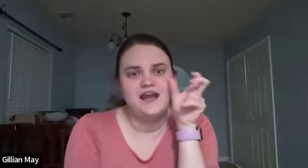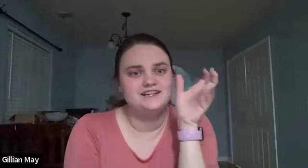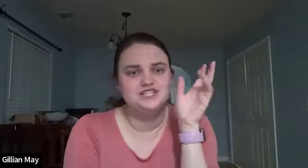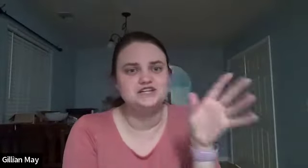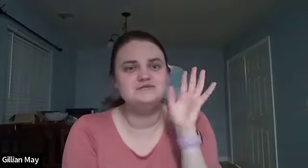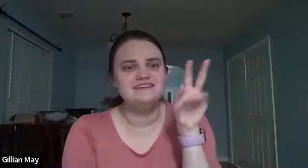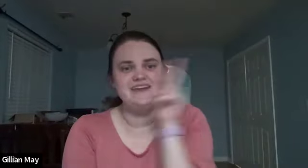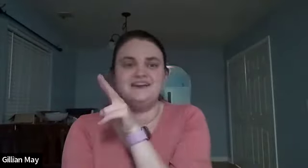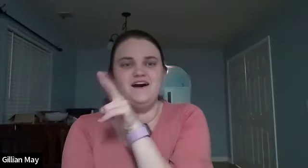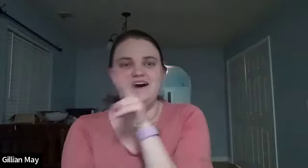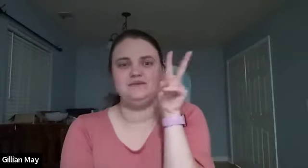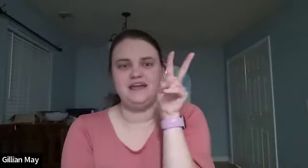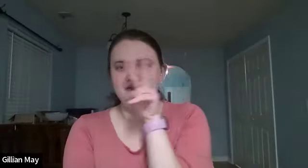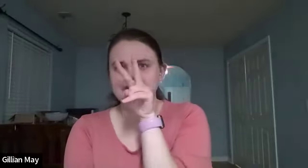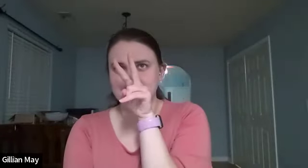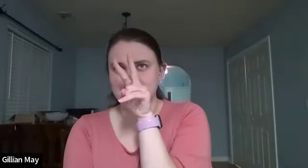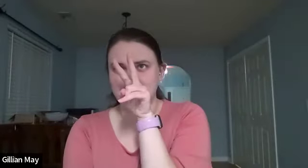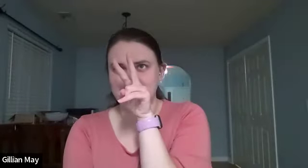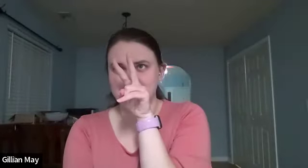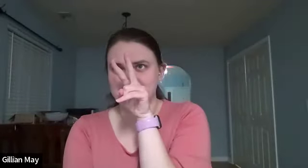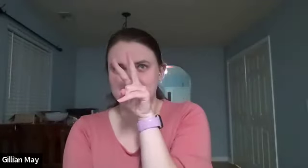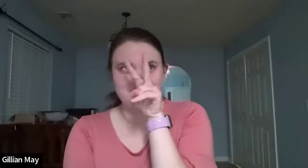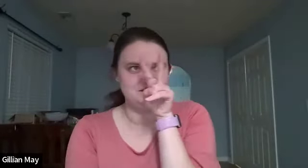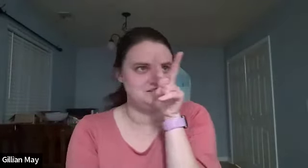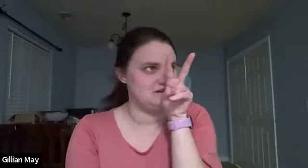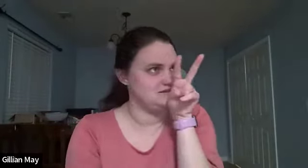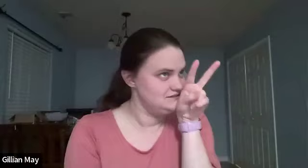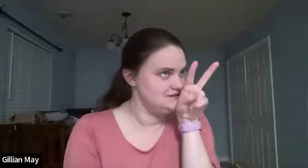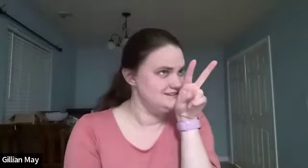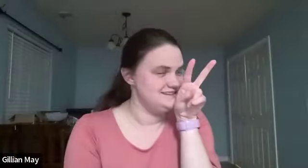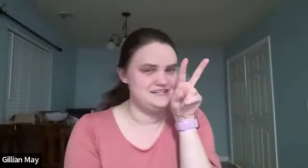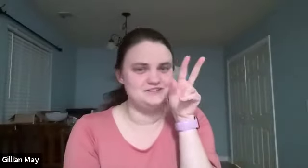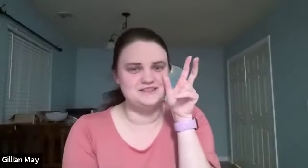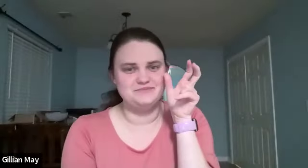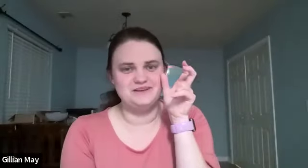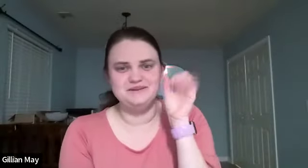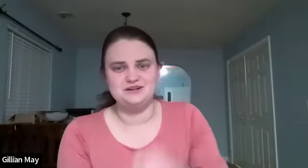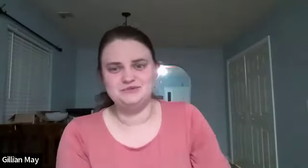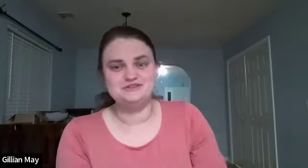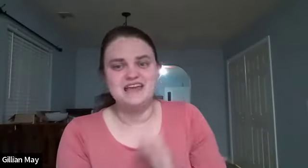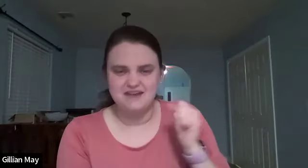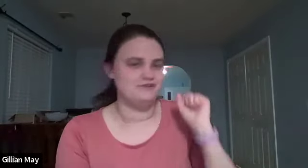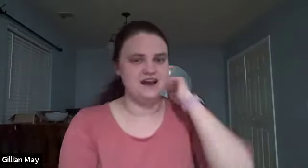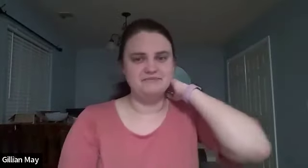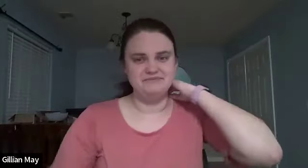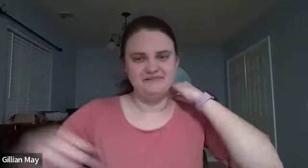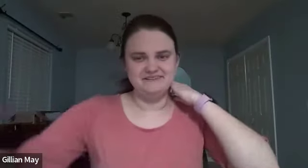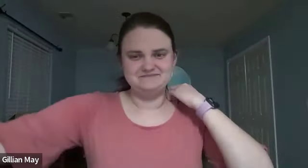I genuinely cannot, like every time I try to look at the presenter, my eyes just kind of teeter to the interpreters every time. It was